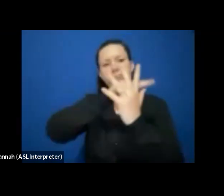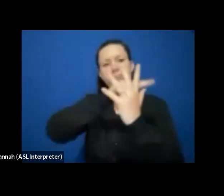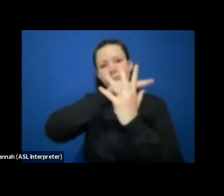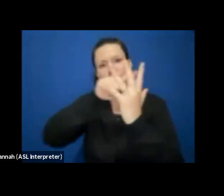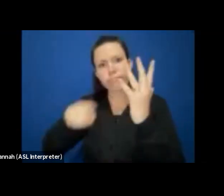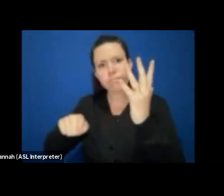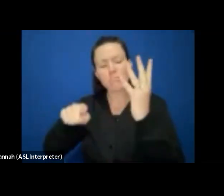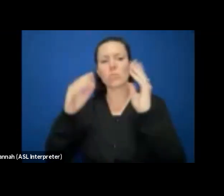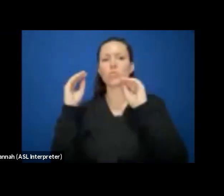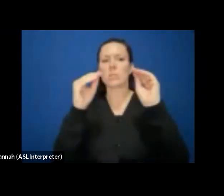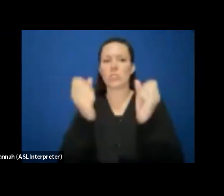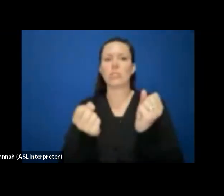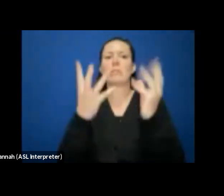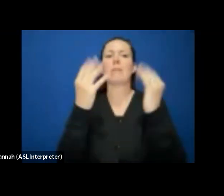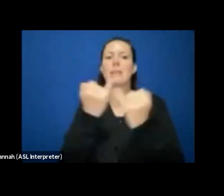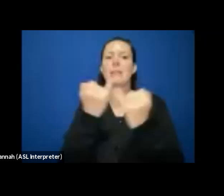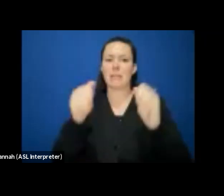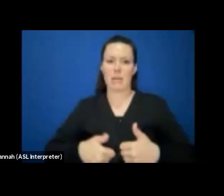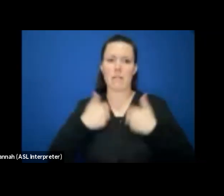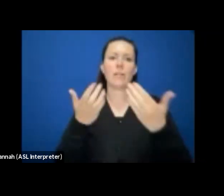lot of independent living services.